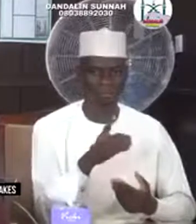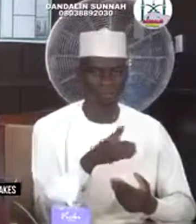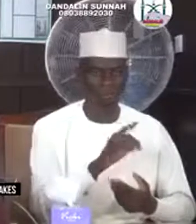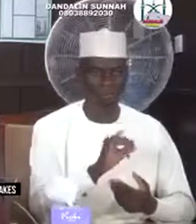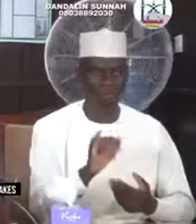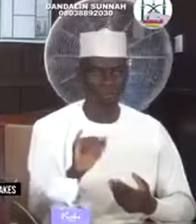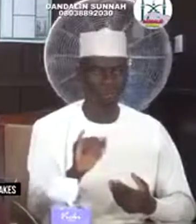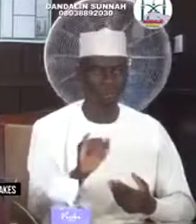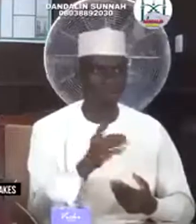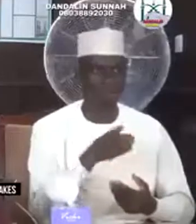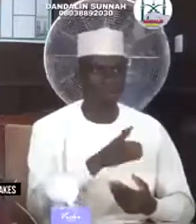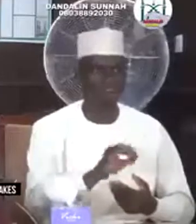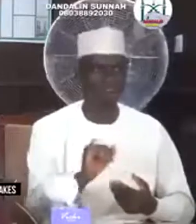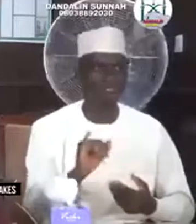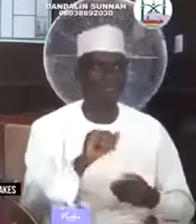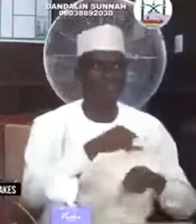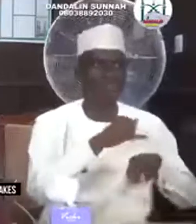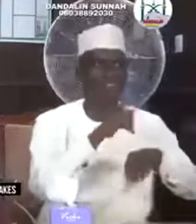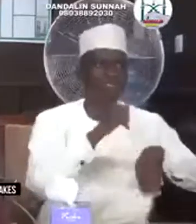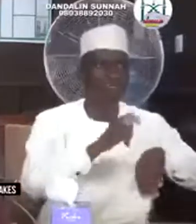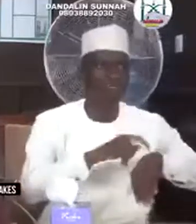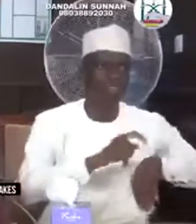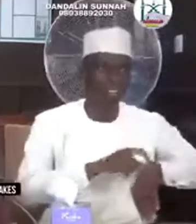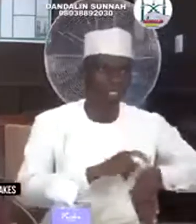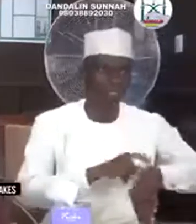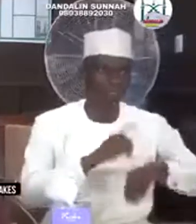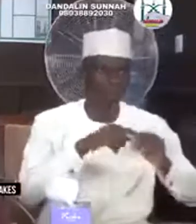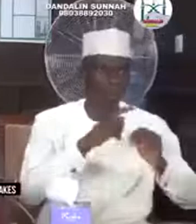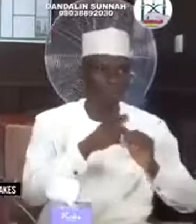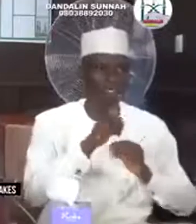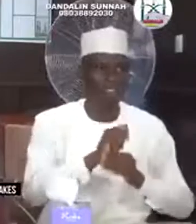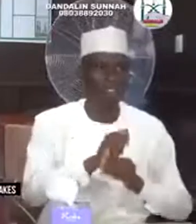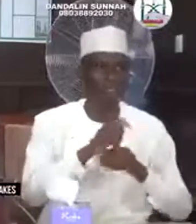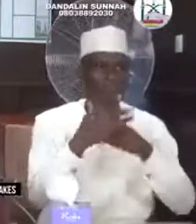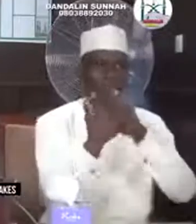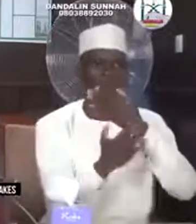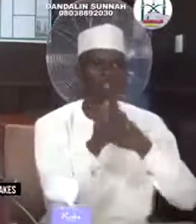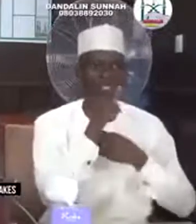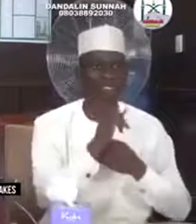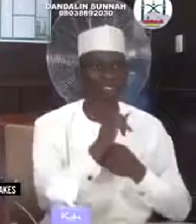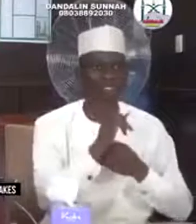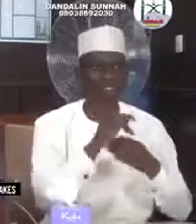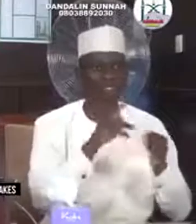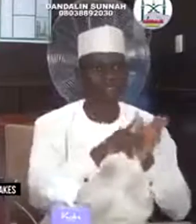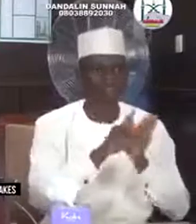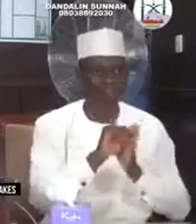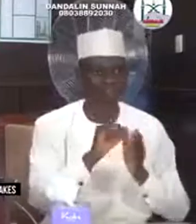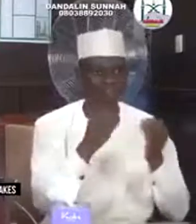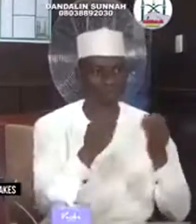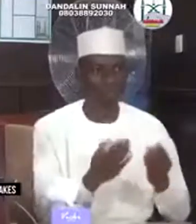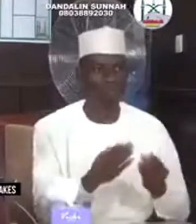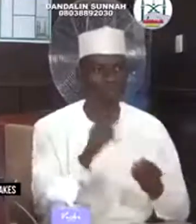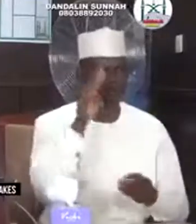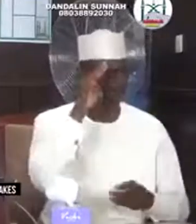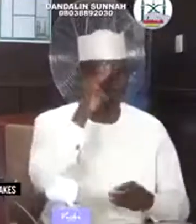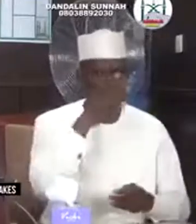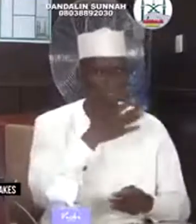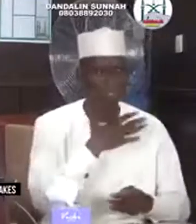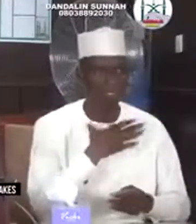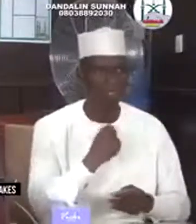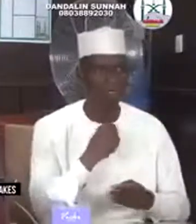During Jonathan's time, when the blood is flowing too much, mosques and churches and streets, I